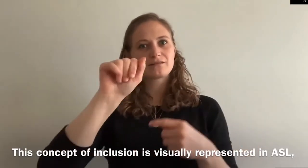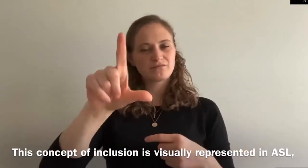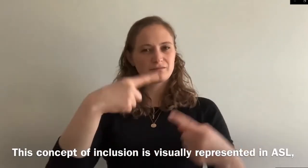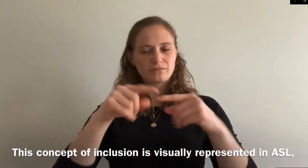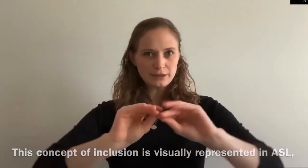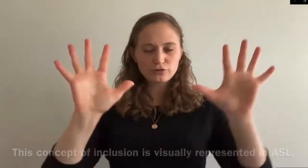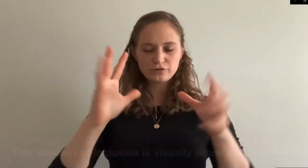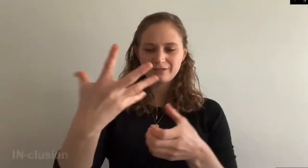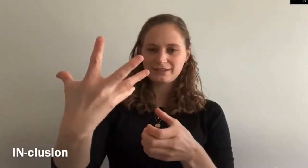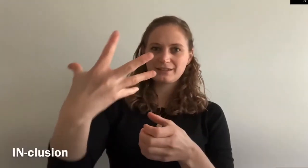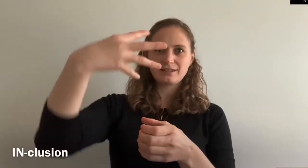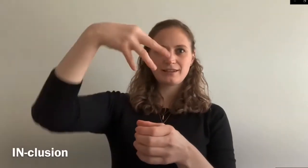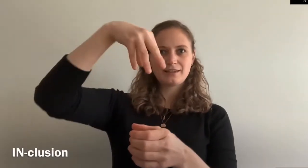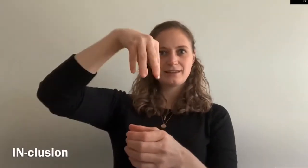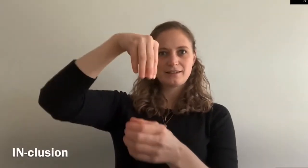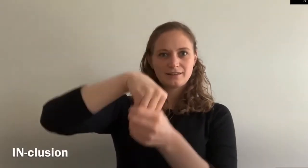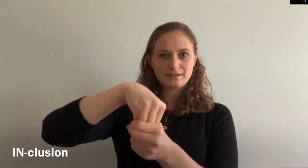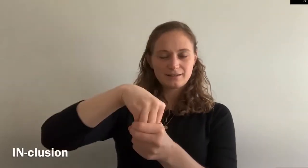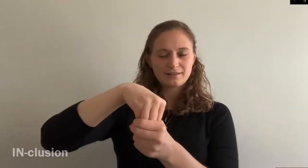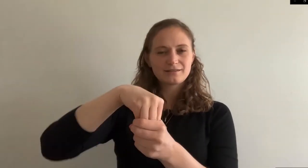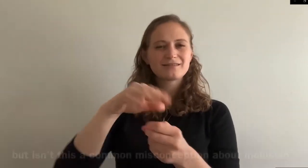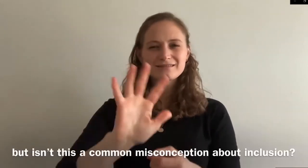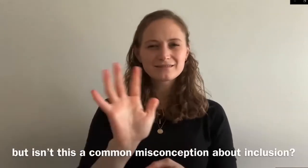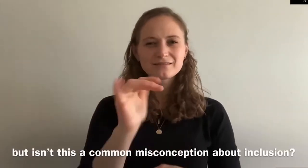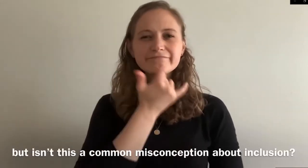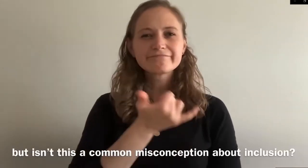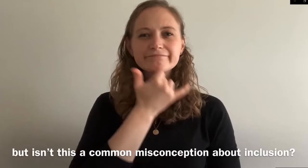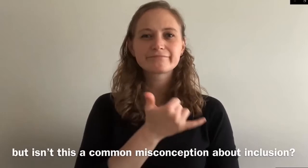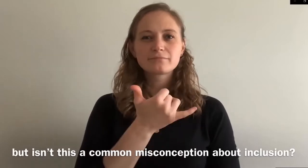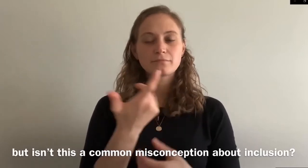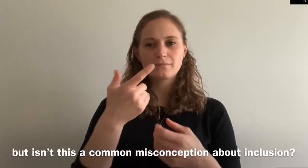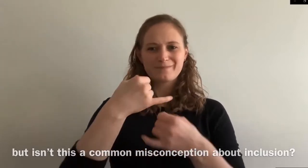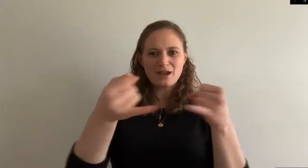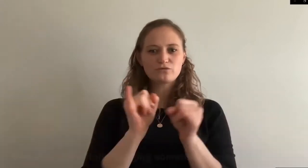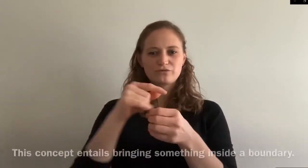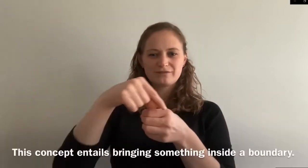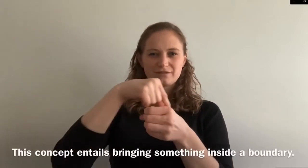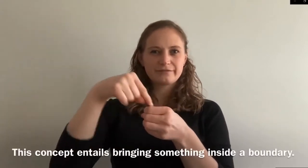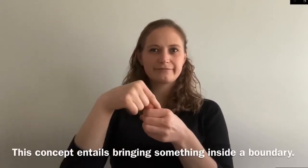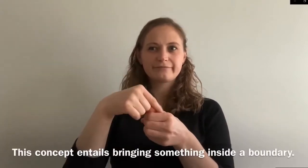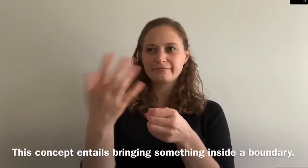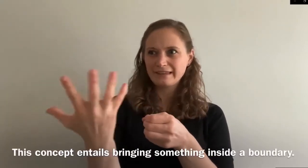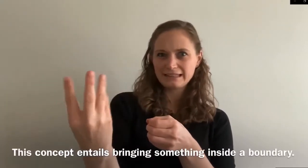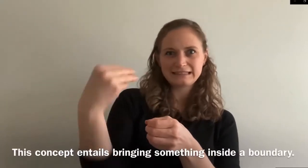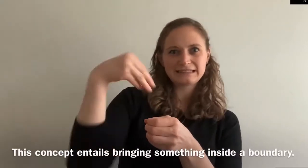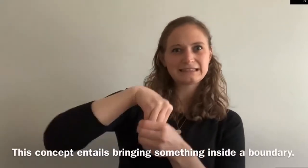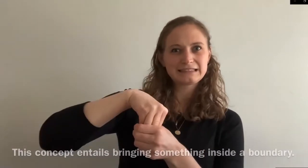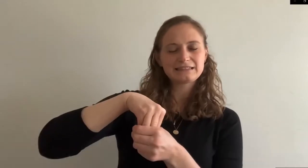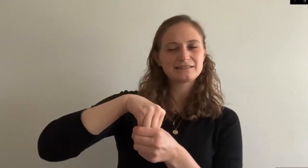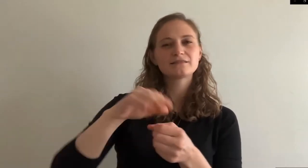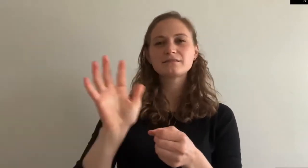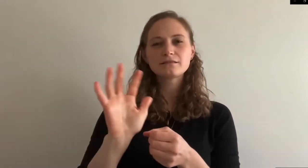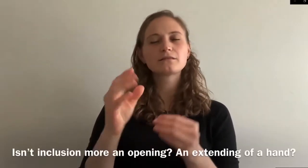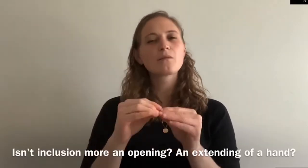a bringing into. But isn't this a common misconception about inclusion, that there's a boundary